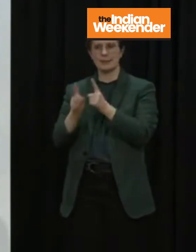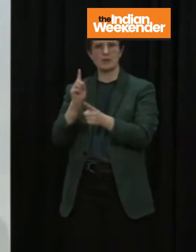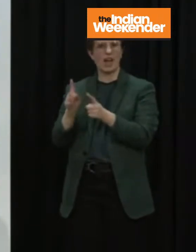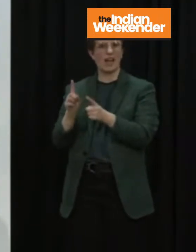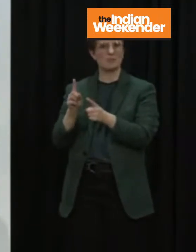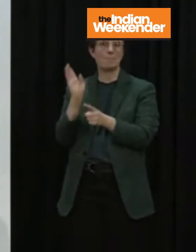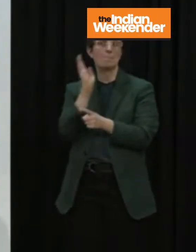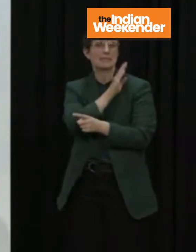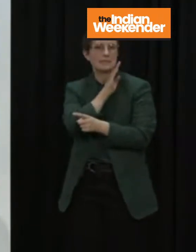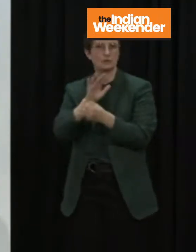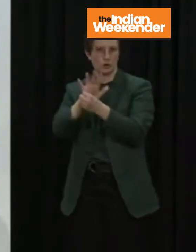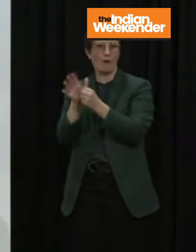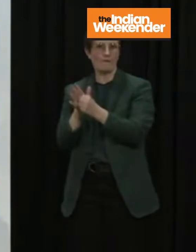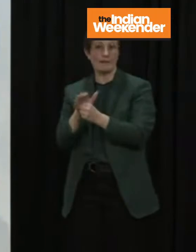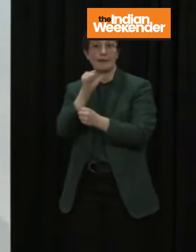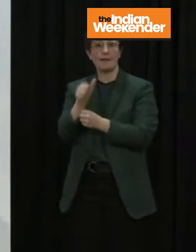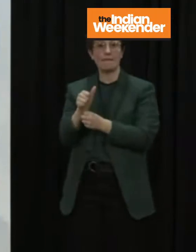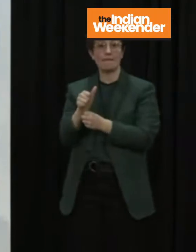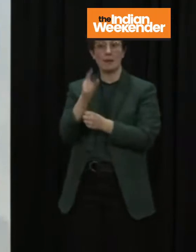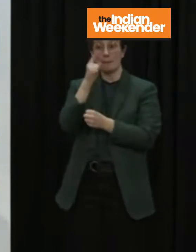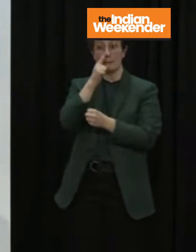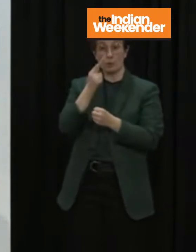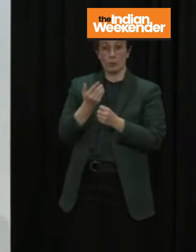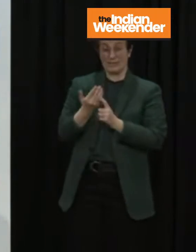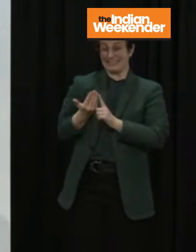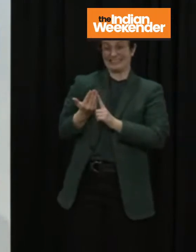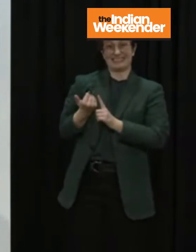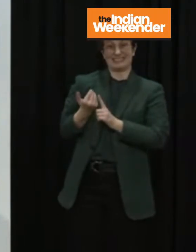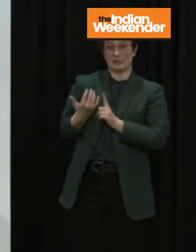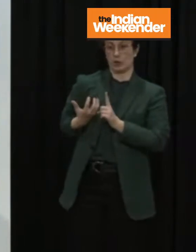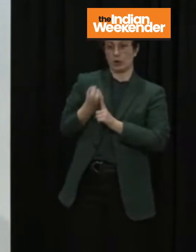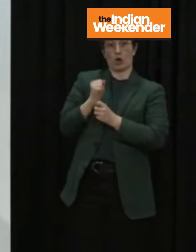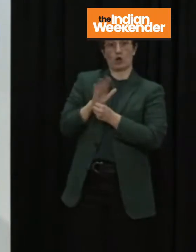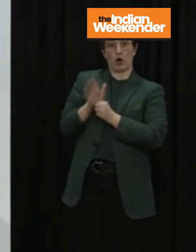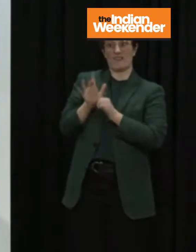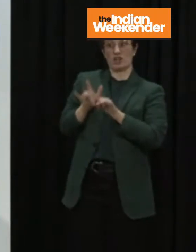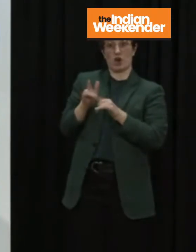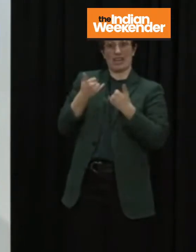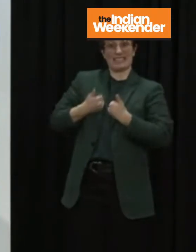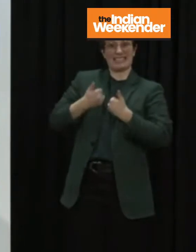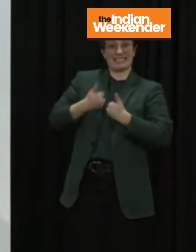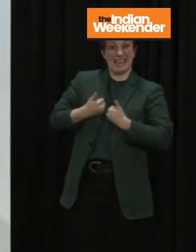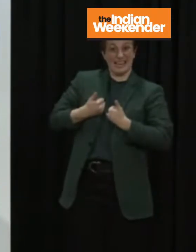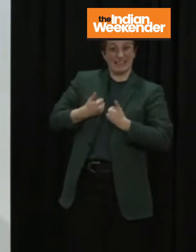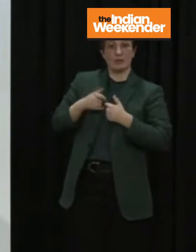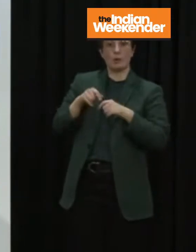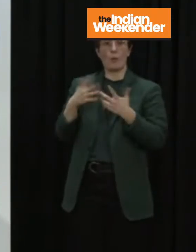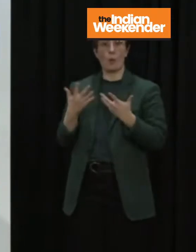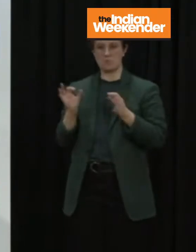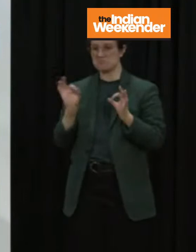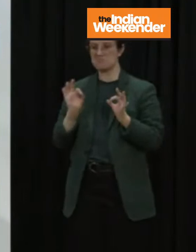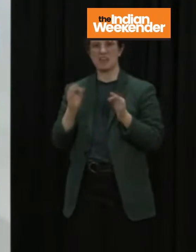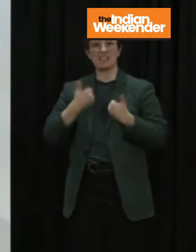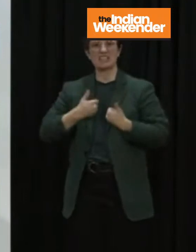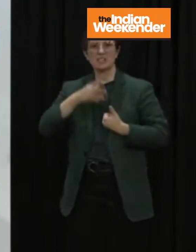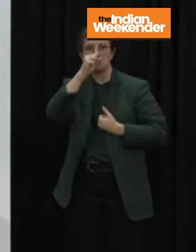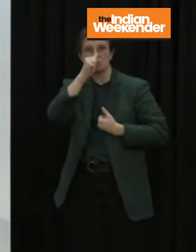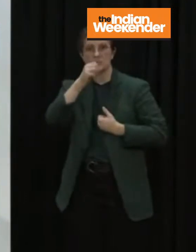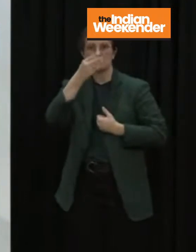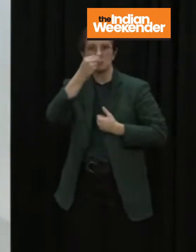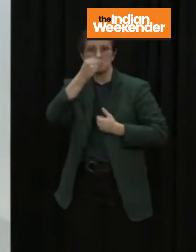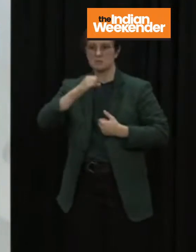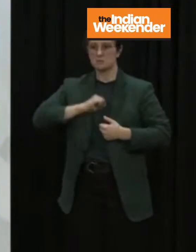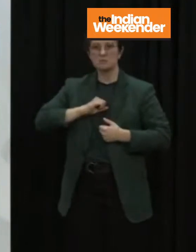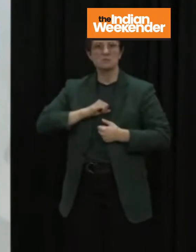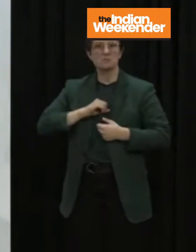very early in or towards the end of their infectious period. When I worked as an infectious diseases doctor in Singapore, it wasn't uncommon